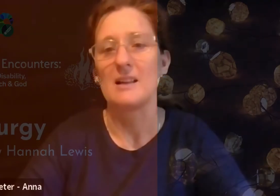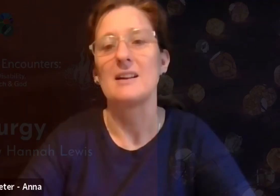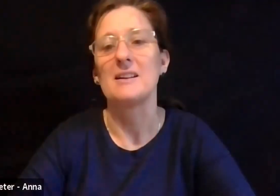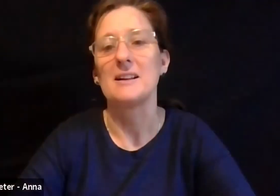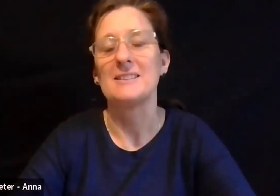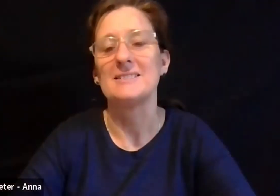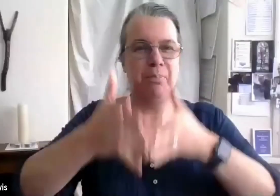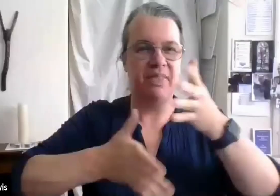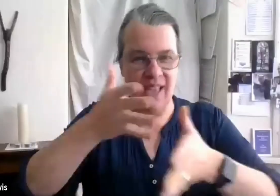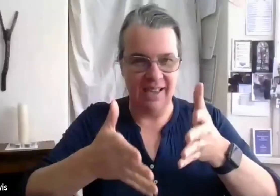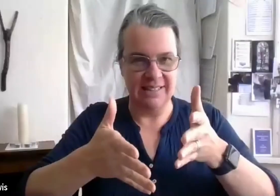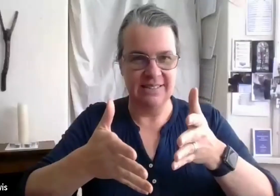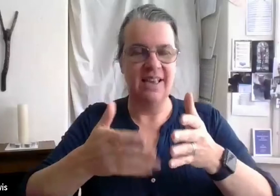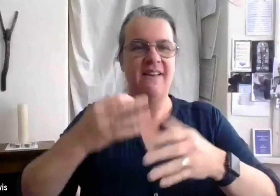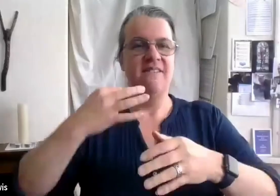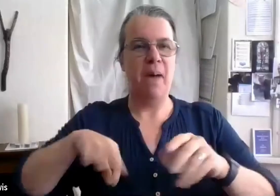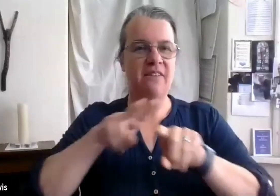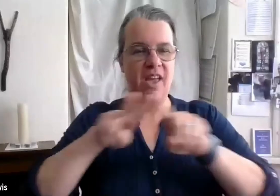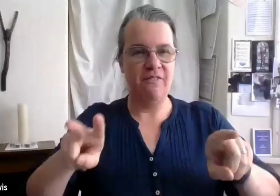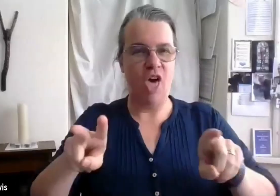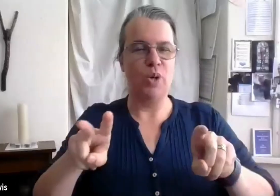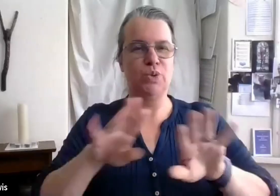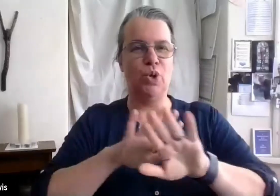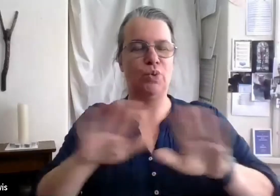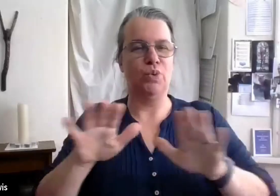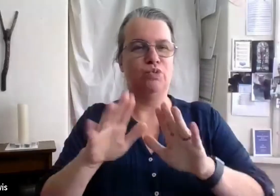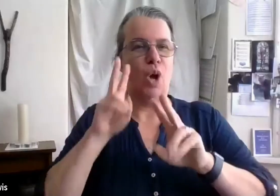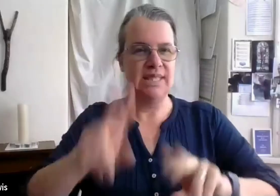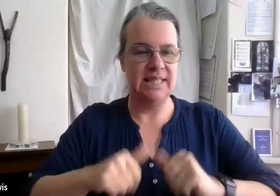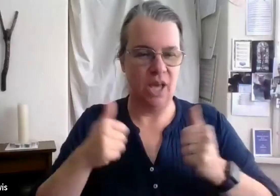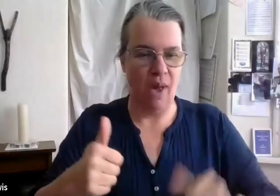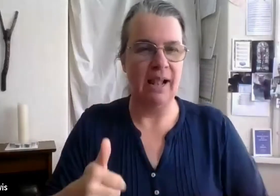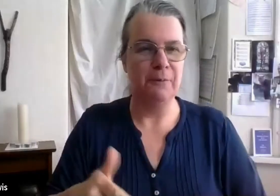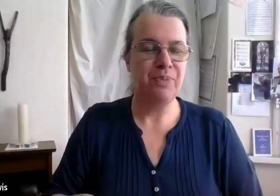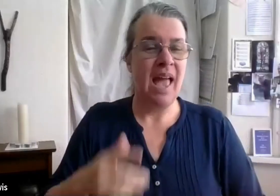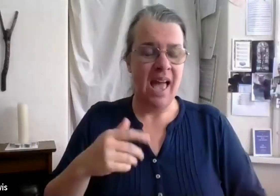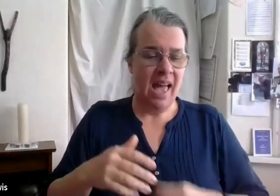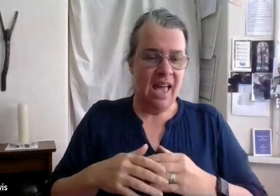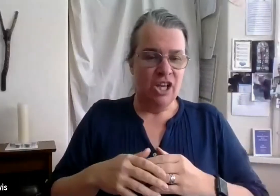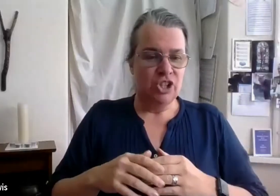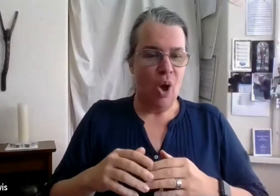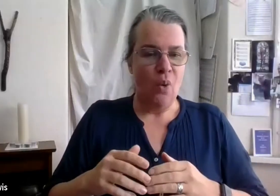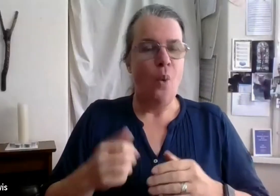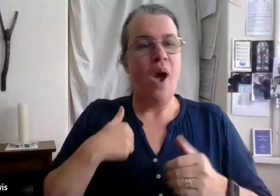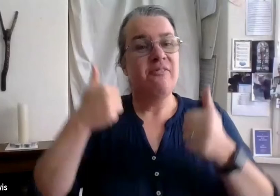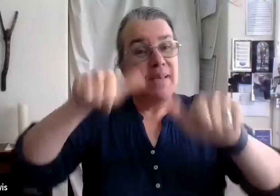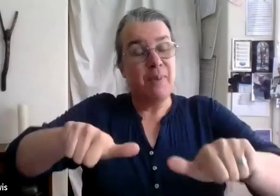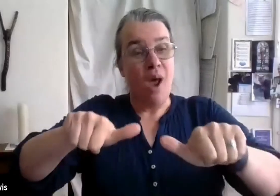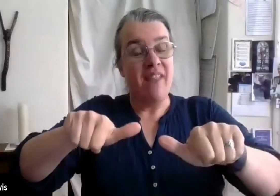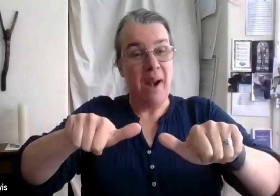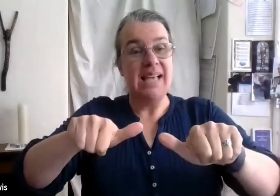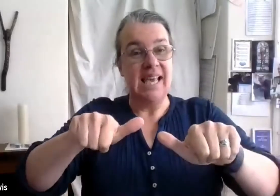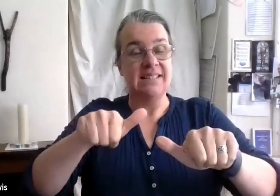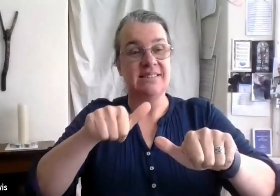So I'm trying to describe the signs for the benefit of those who don't see some of that. So